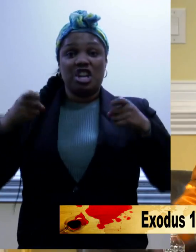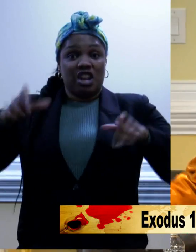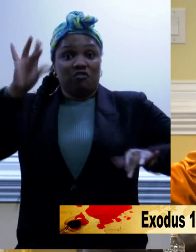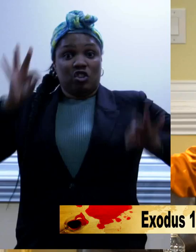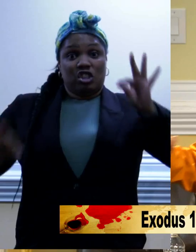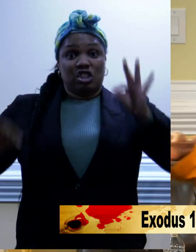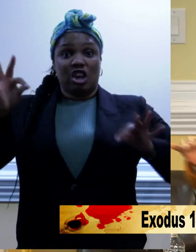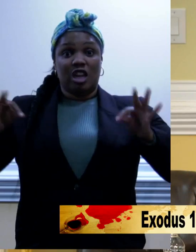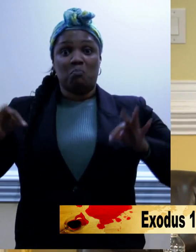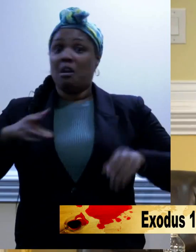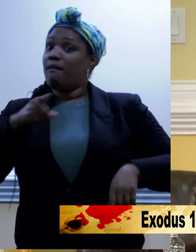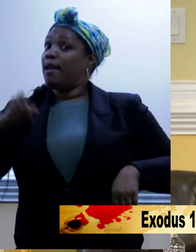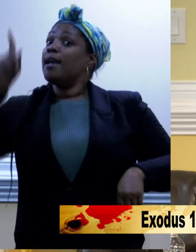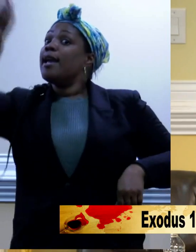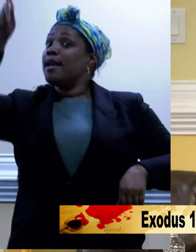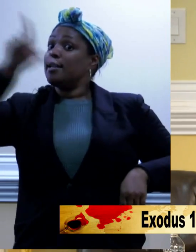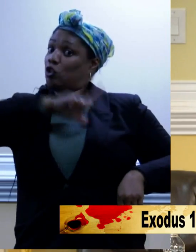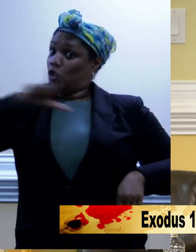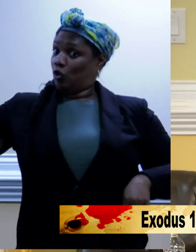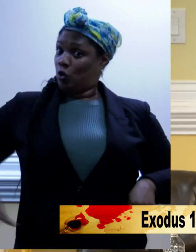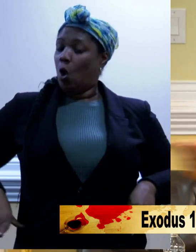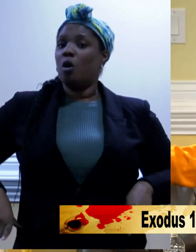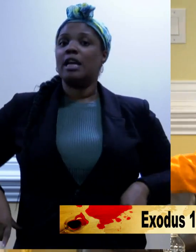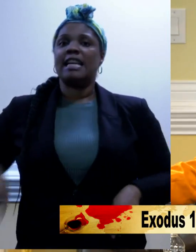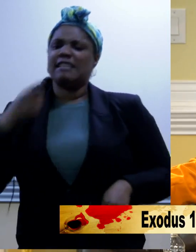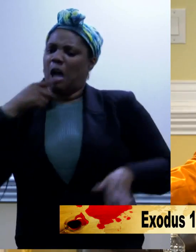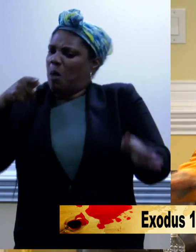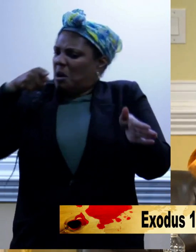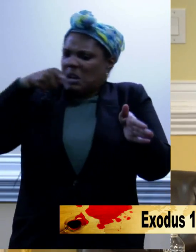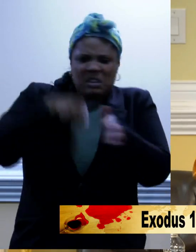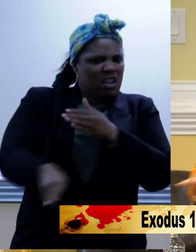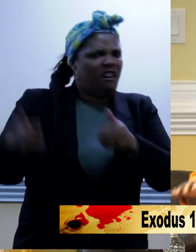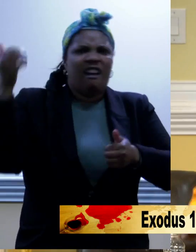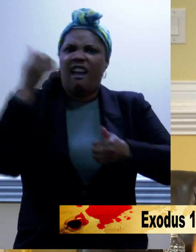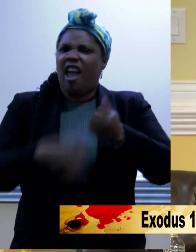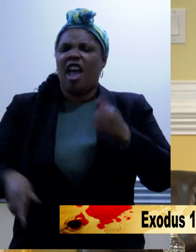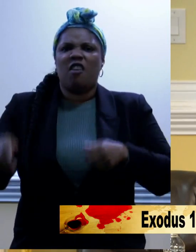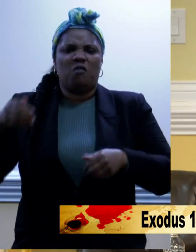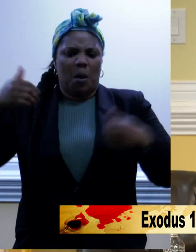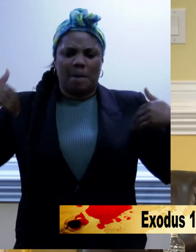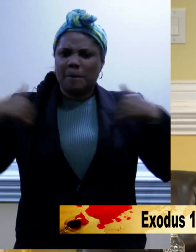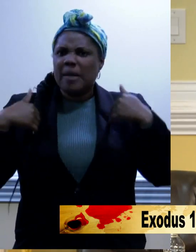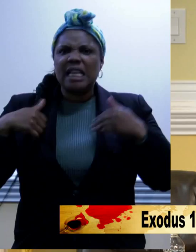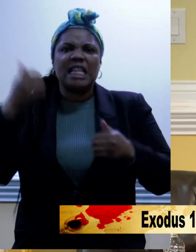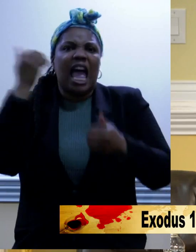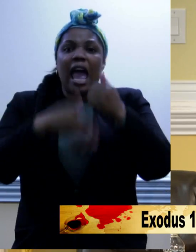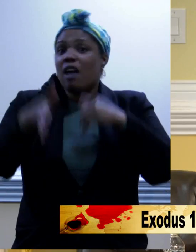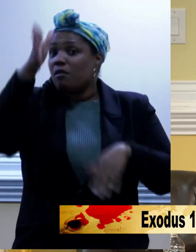I'm going to kill every firstborn of every beast, every man.